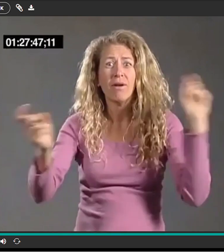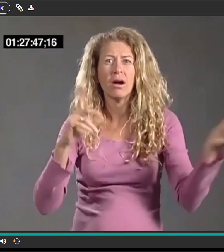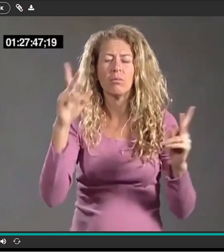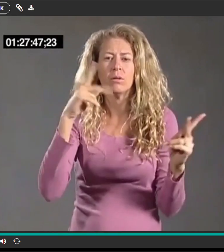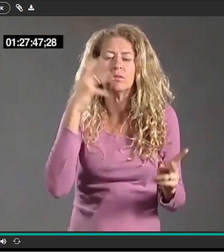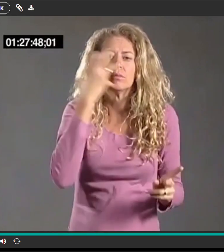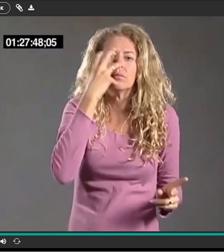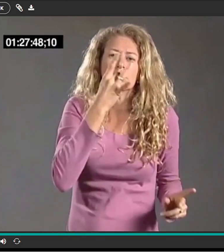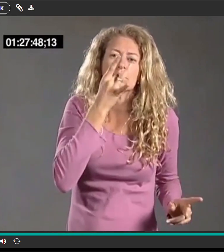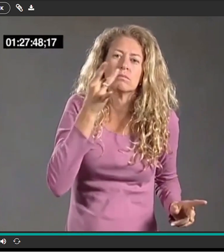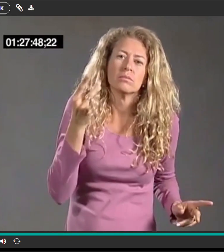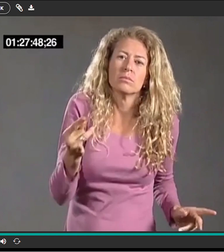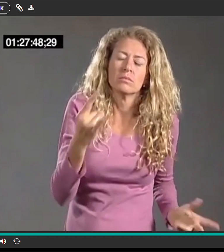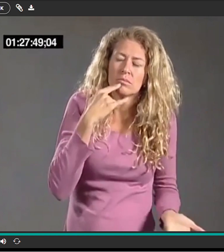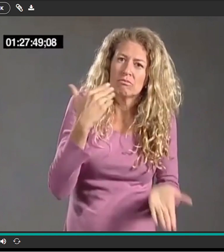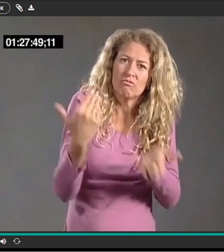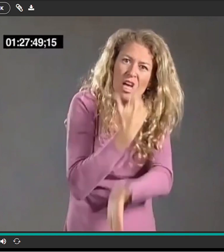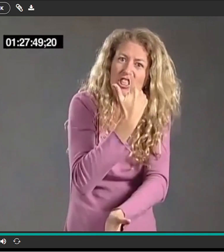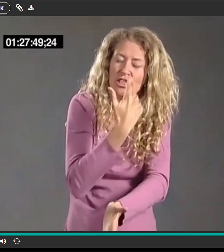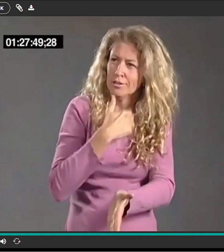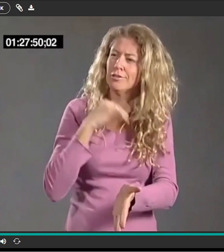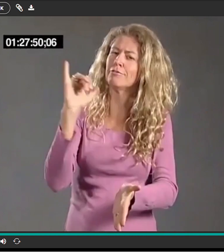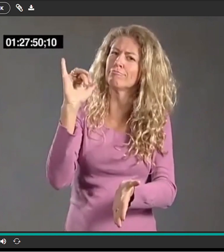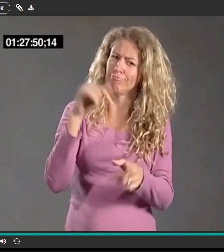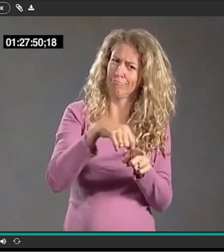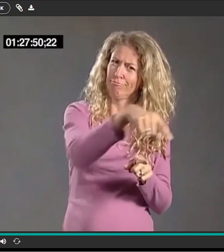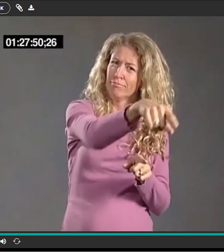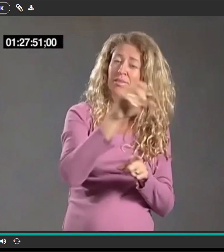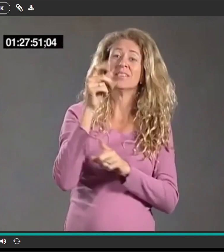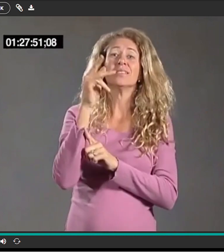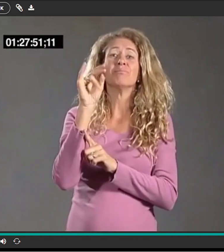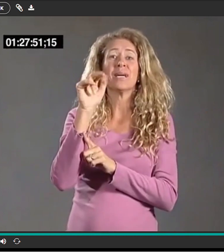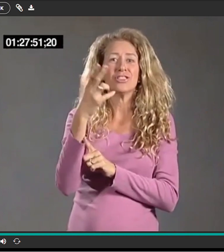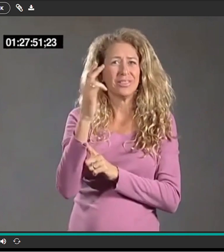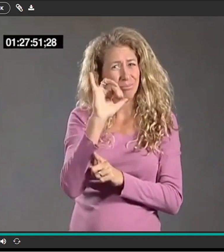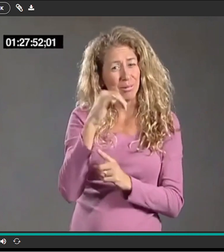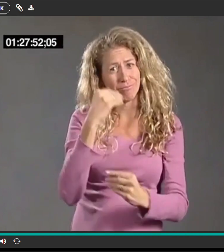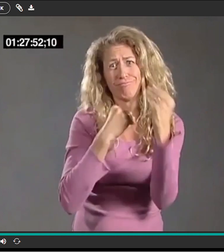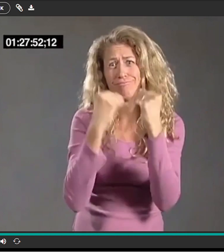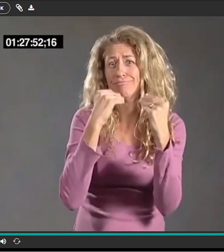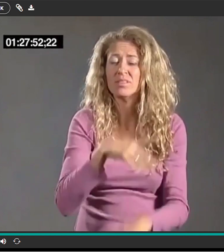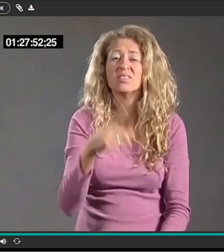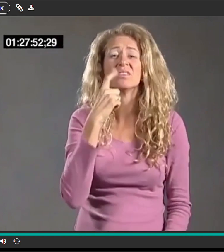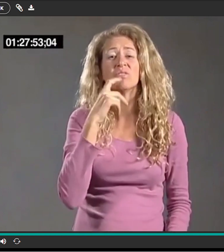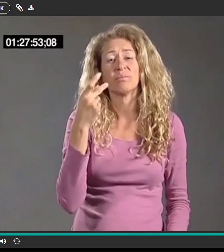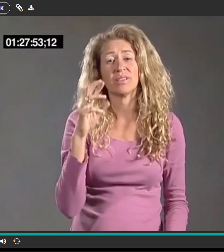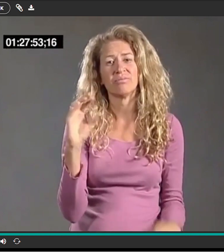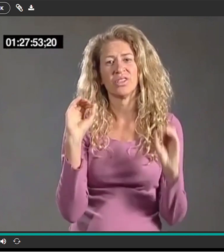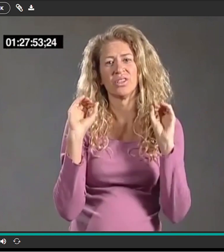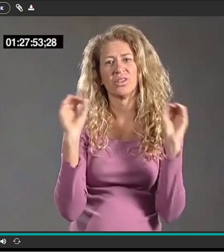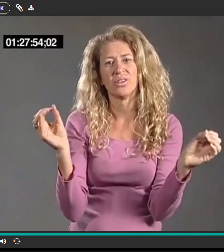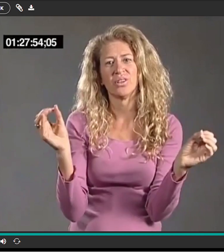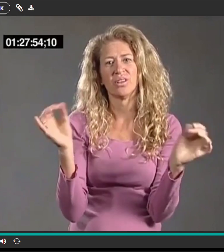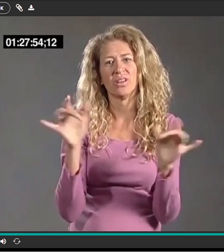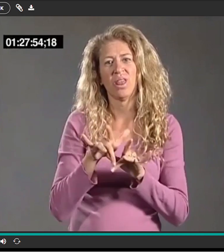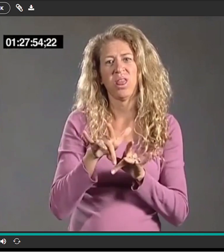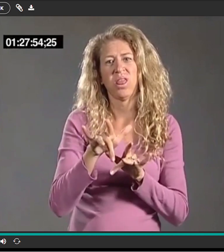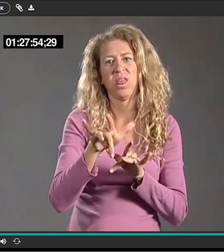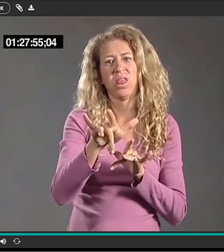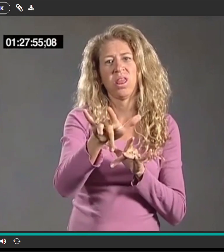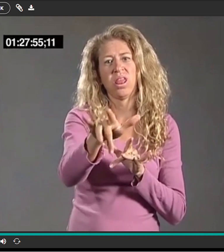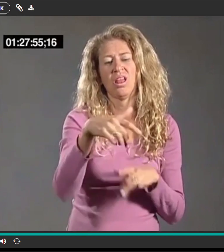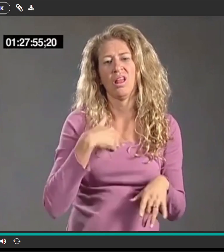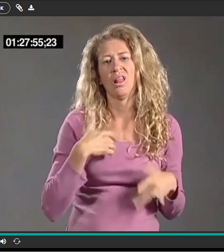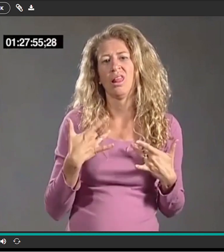had so much. People told us they were delicious because, fresh and wonderful lettuce is great. But we had so